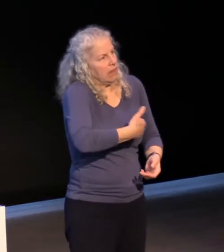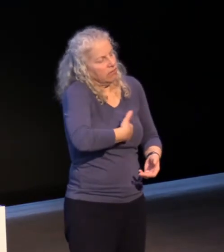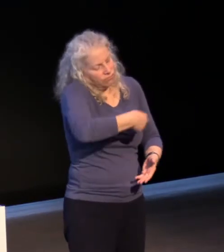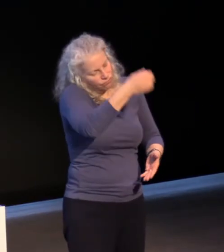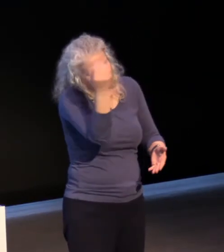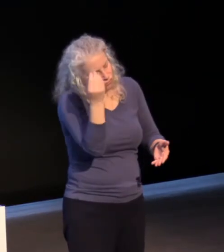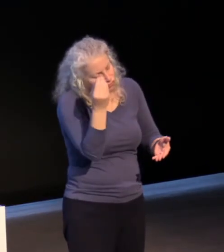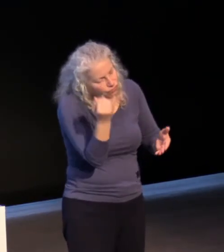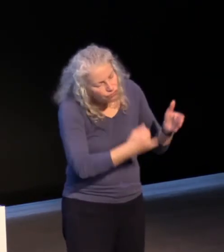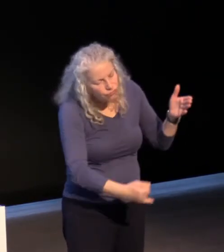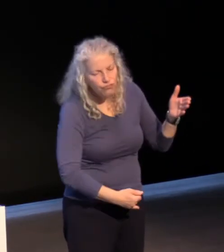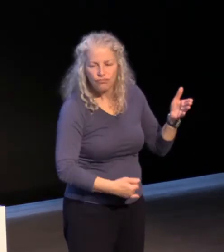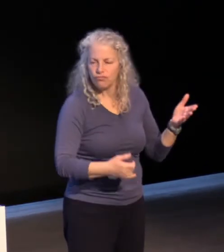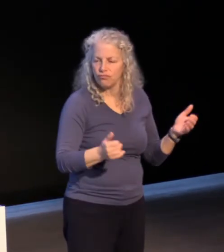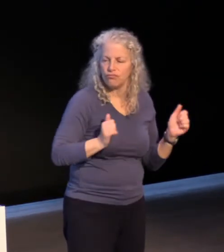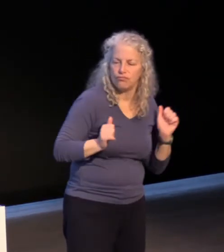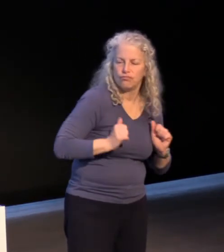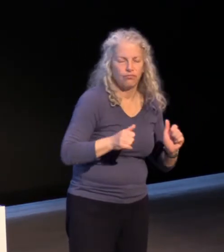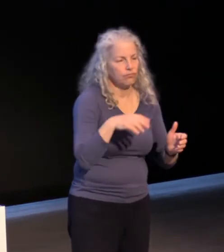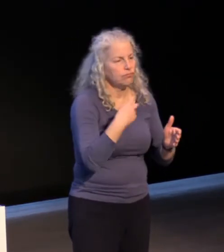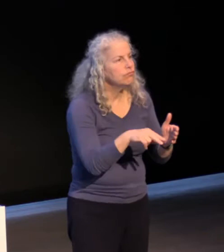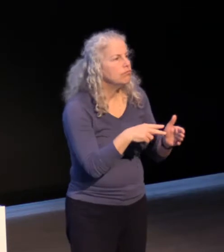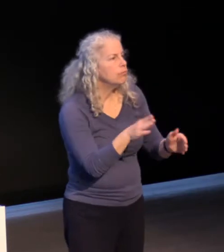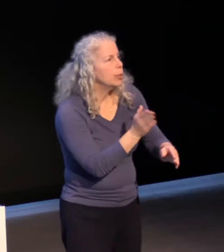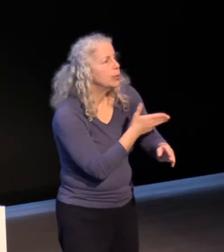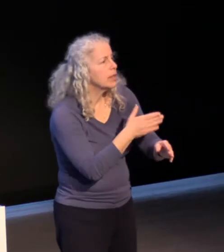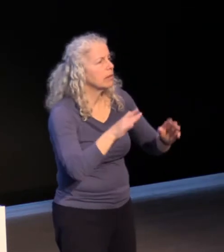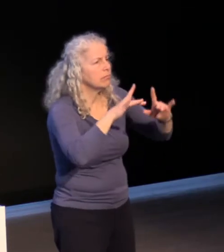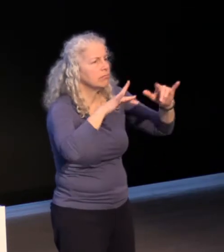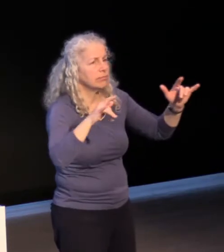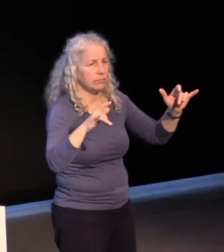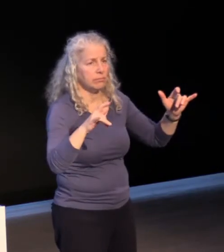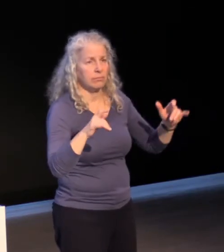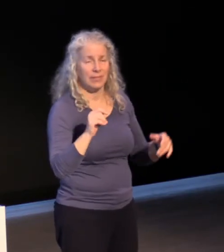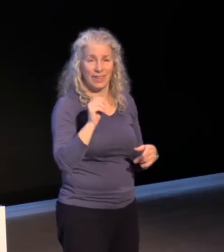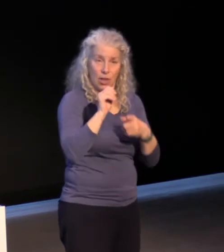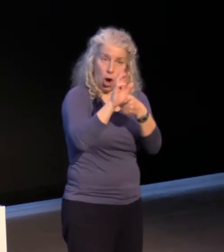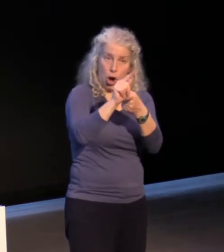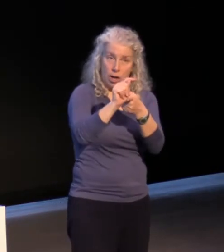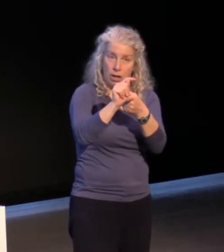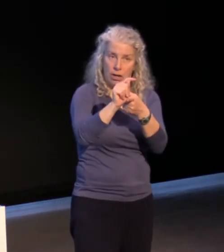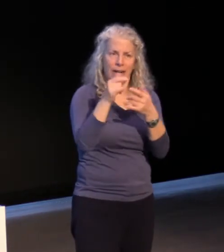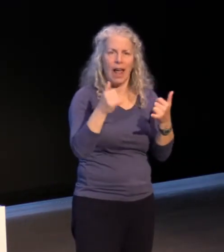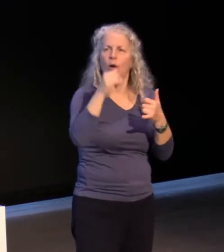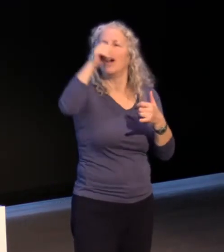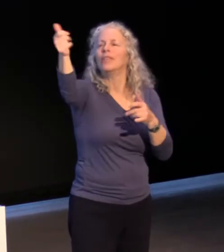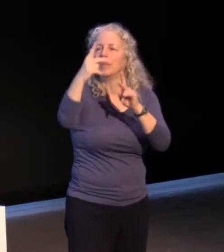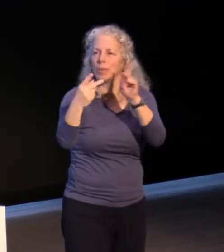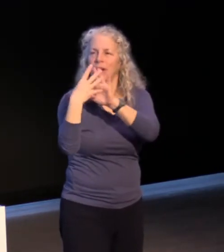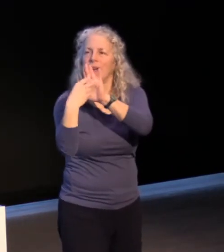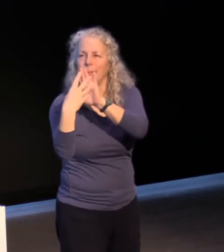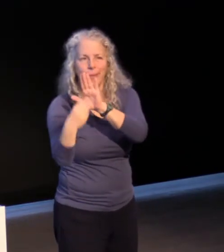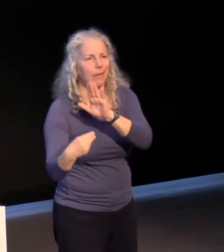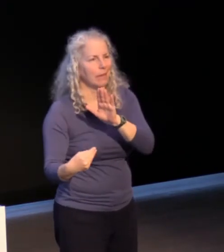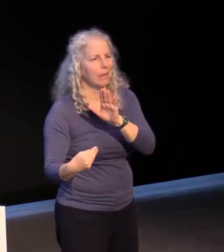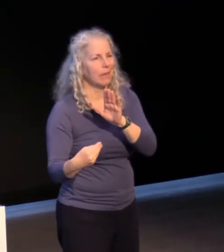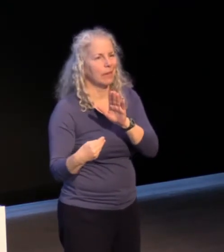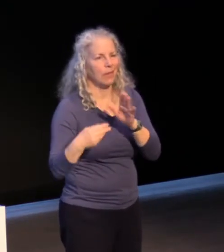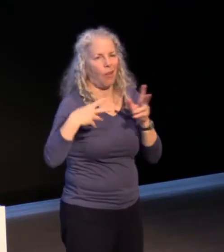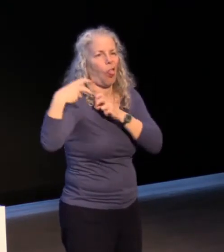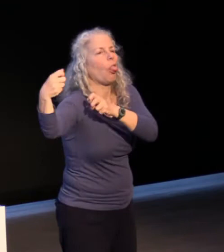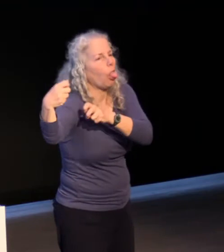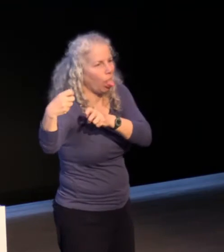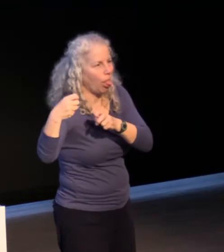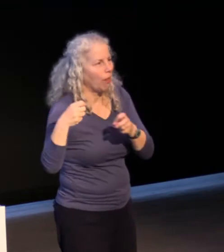that came out in the form of art. What has now been imitated, duplicated, and